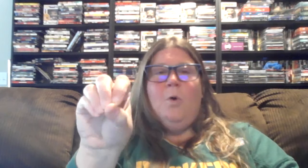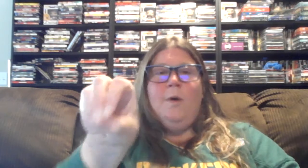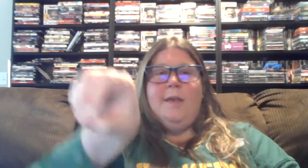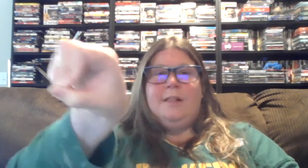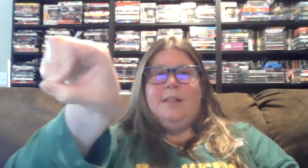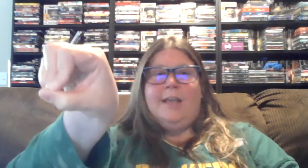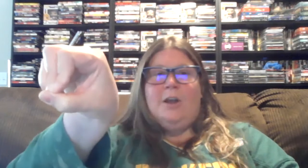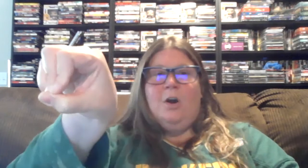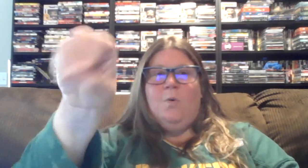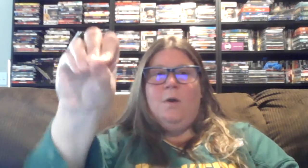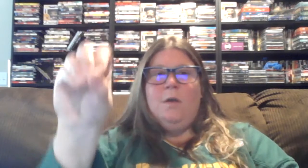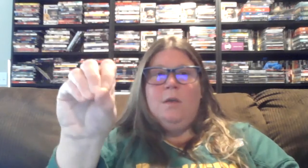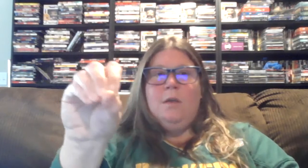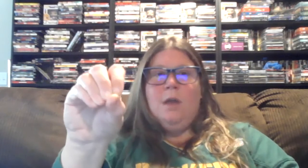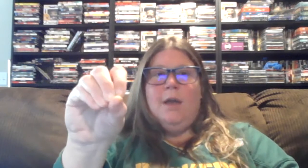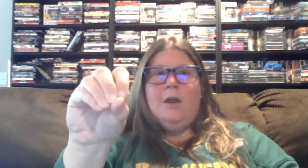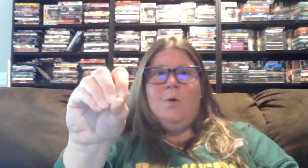O is like an O, an O.